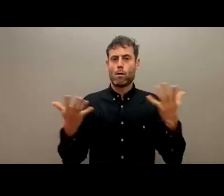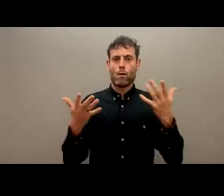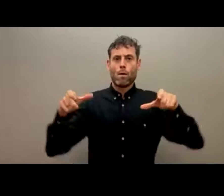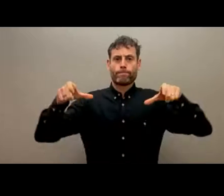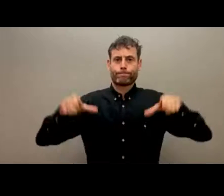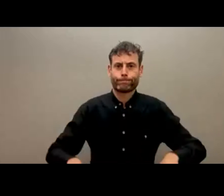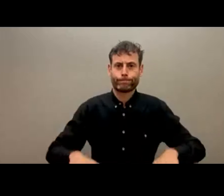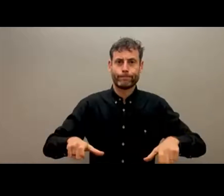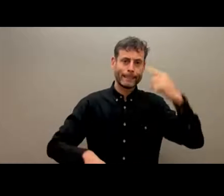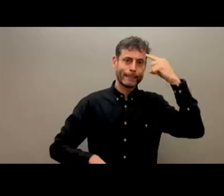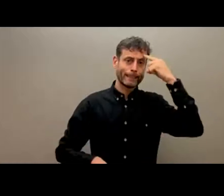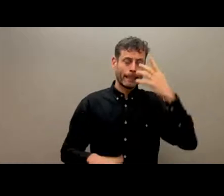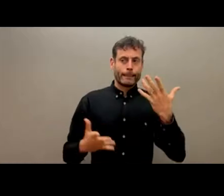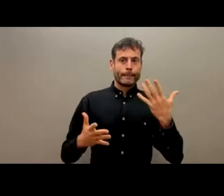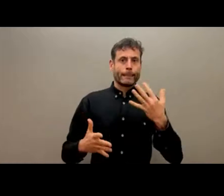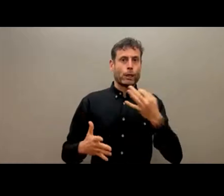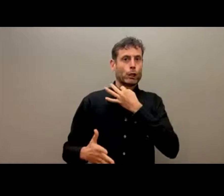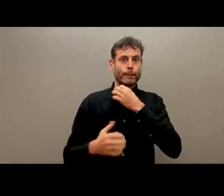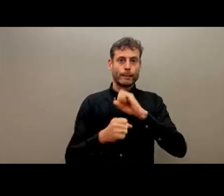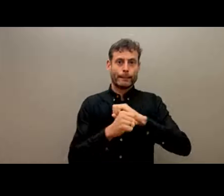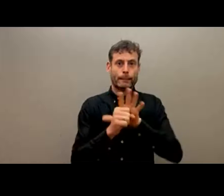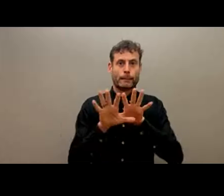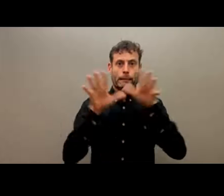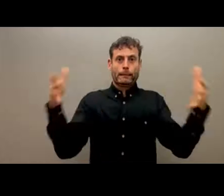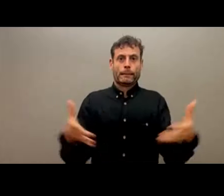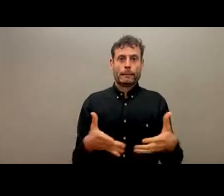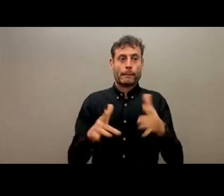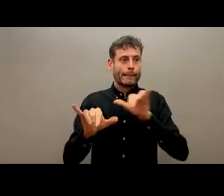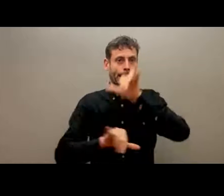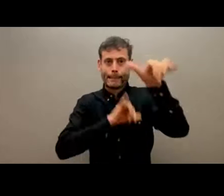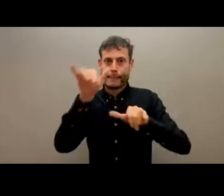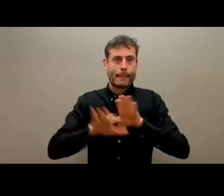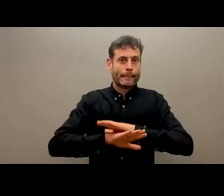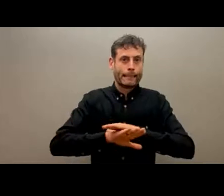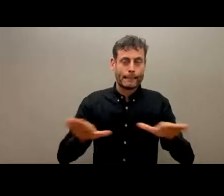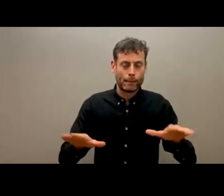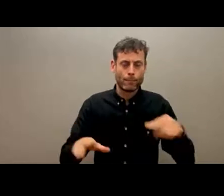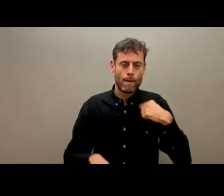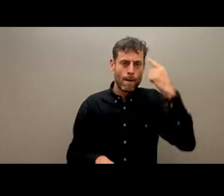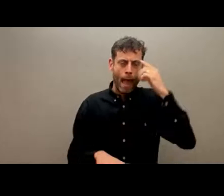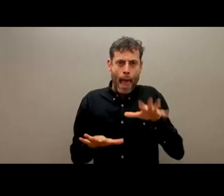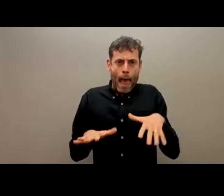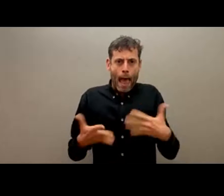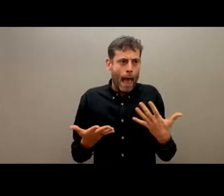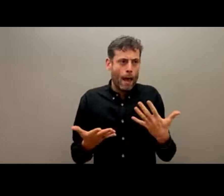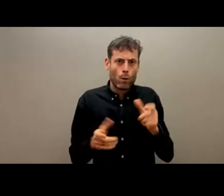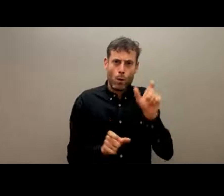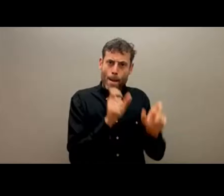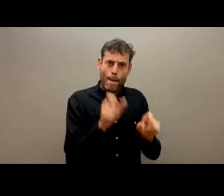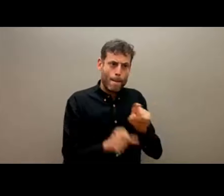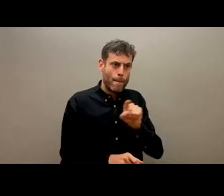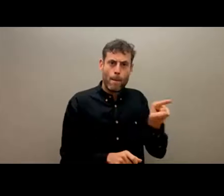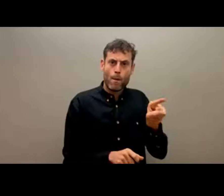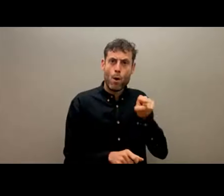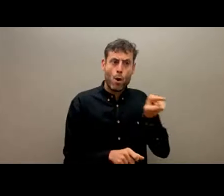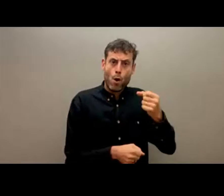would be responsible and what would be appropriate in terms of both the safeguarding of the Irish people getting involved, but